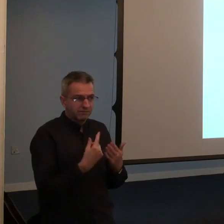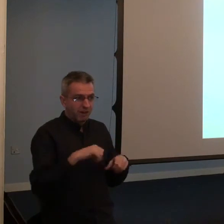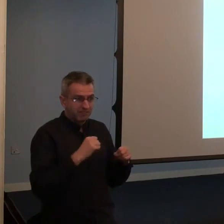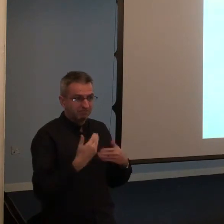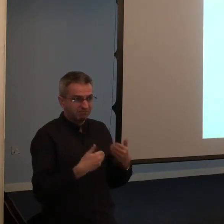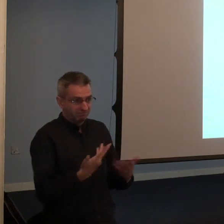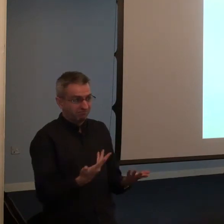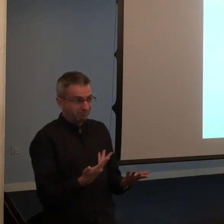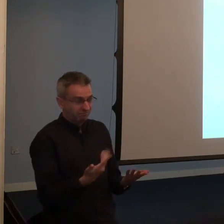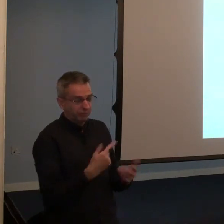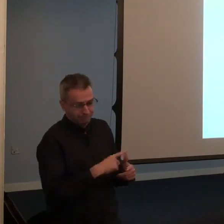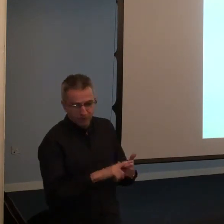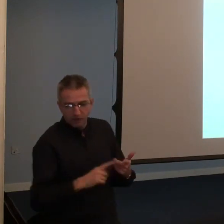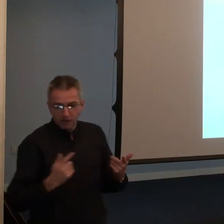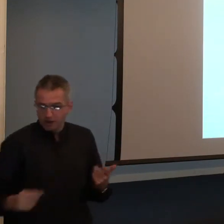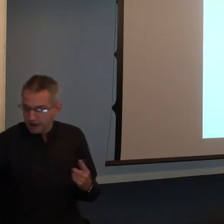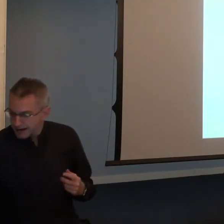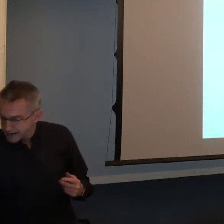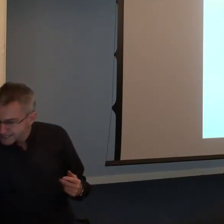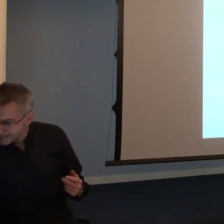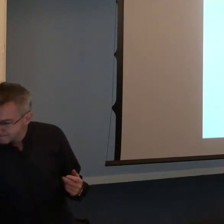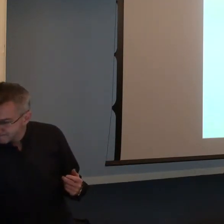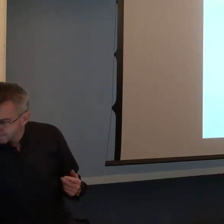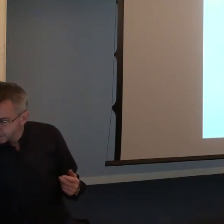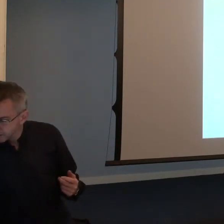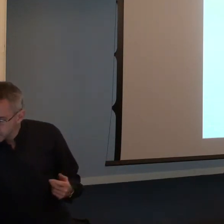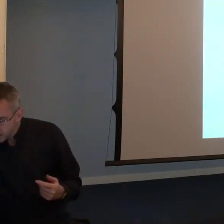this is still going on every day. This isn't history.